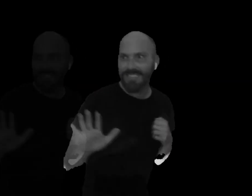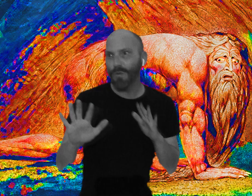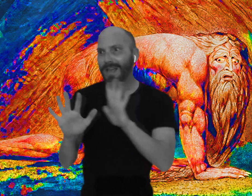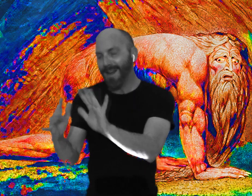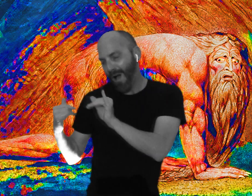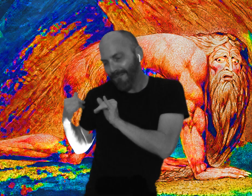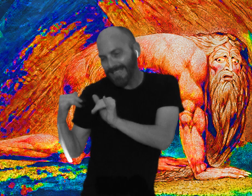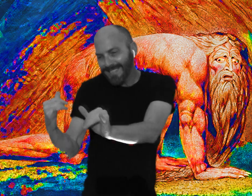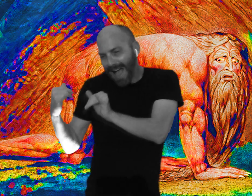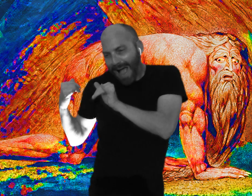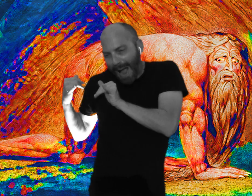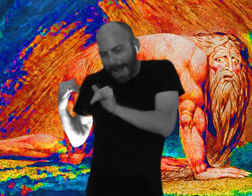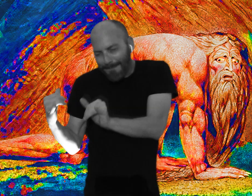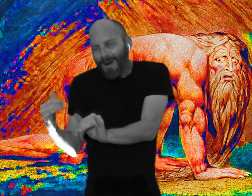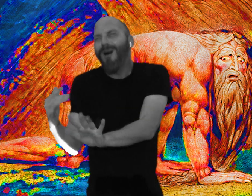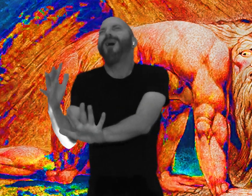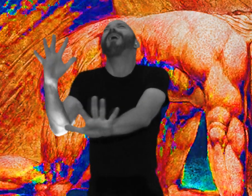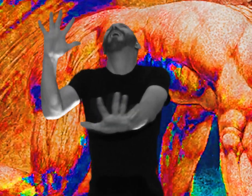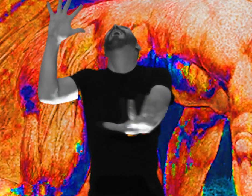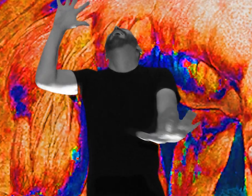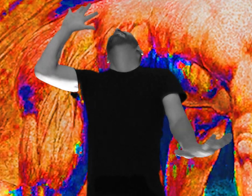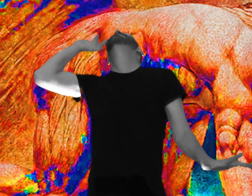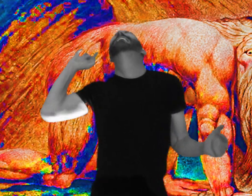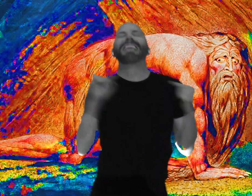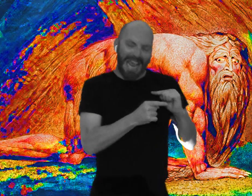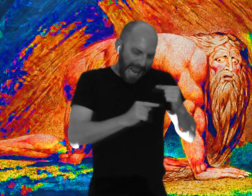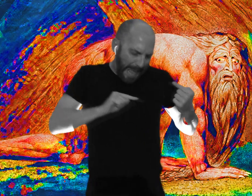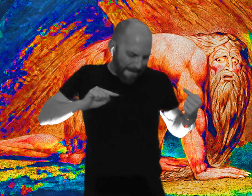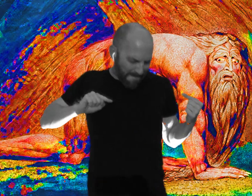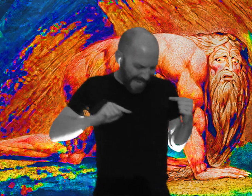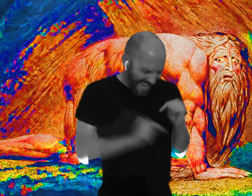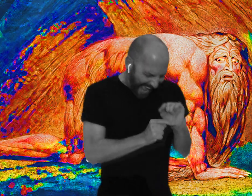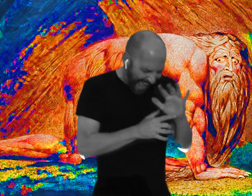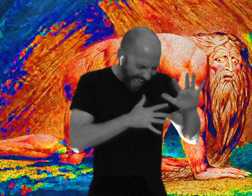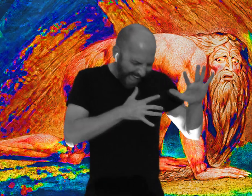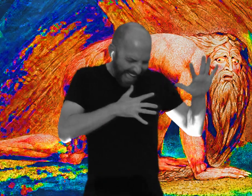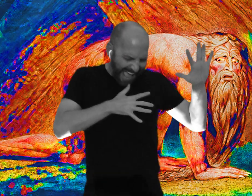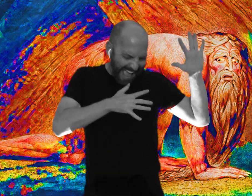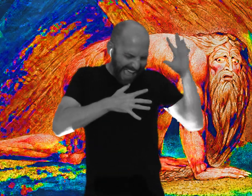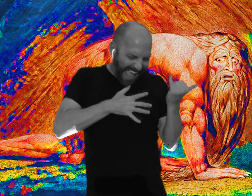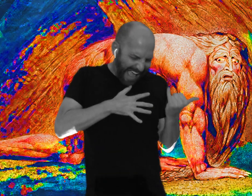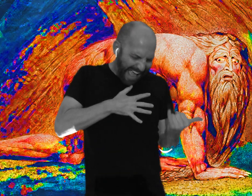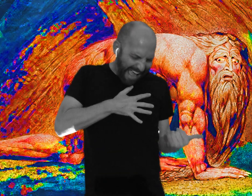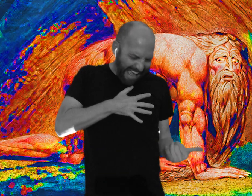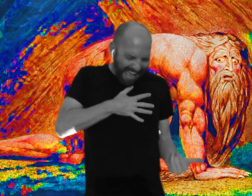hide. I do it every time. Oh, you're killing me